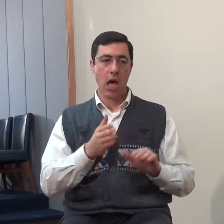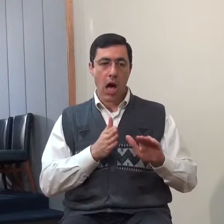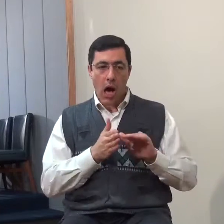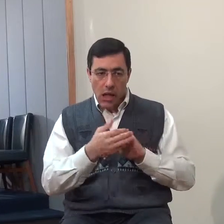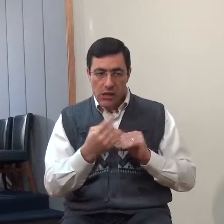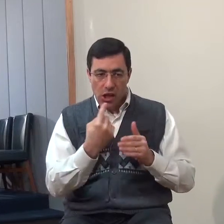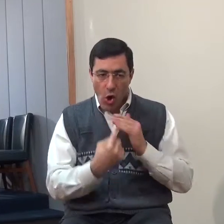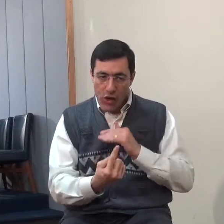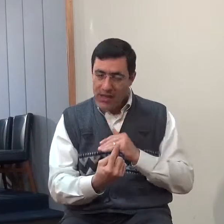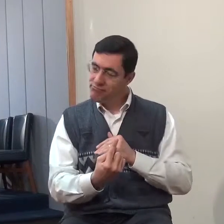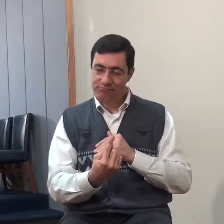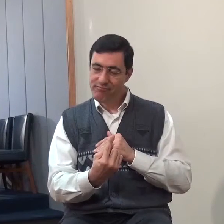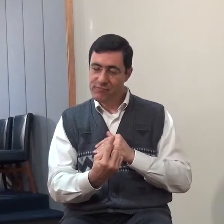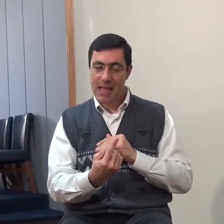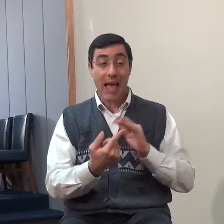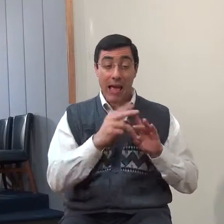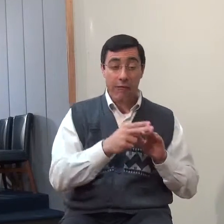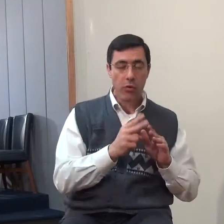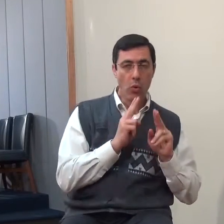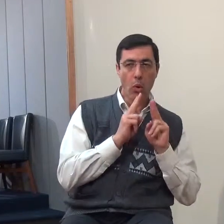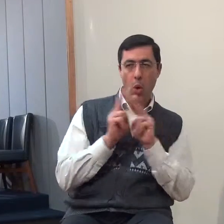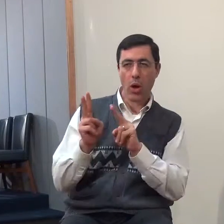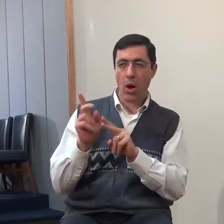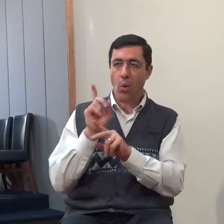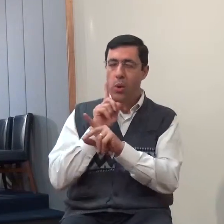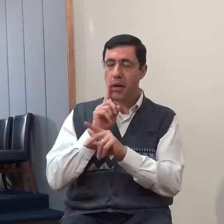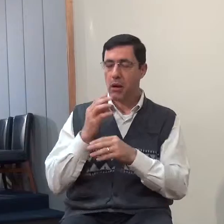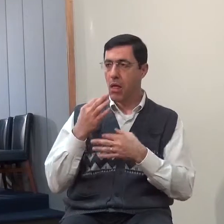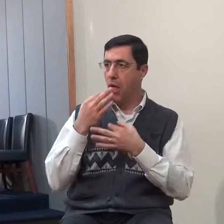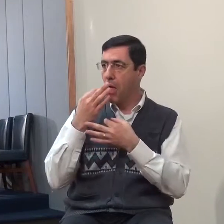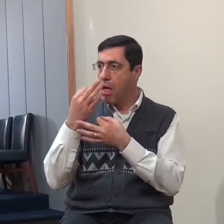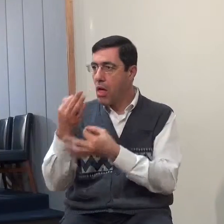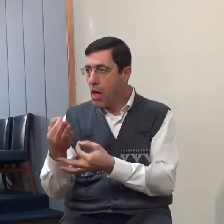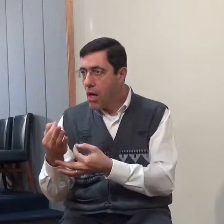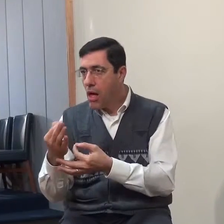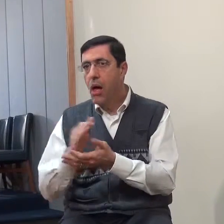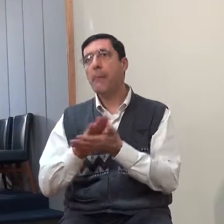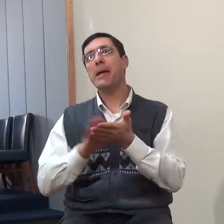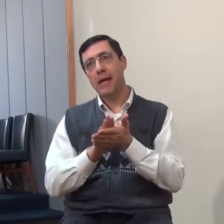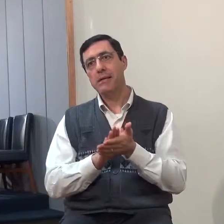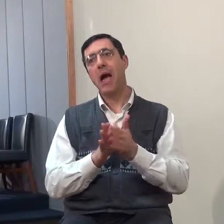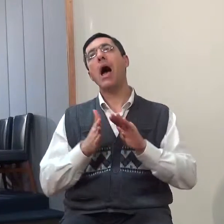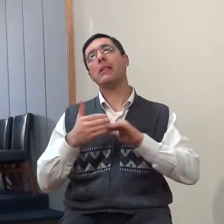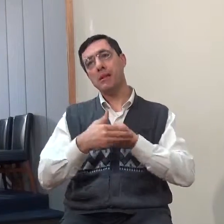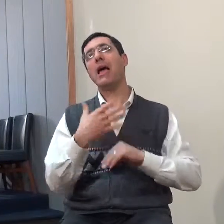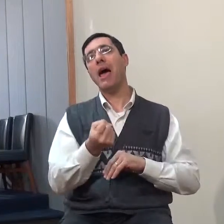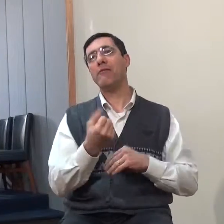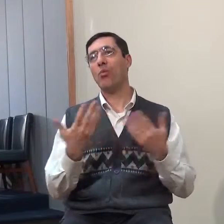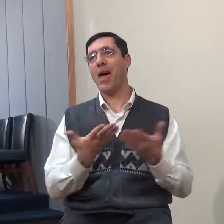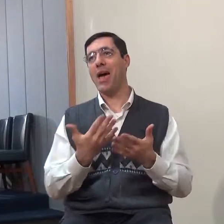woman to lust after her, hath committed adultery with her already in his heart. Heart